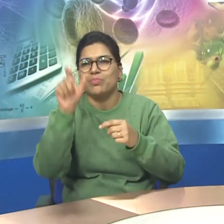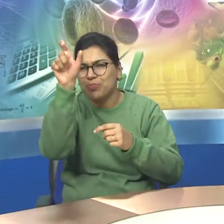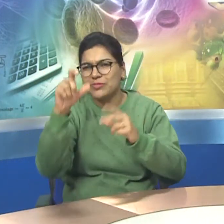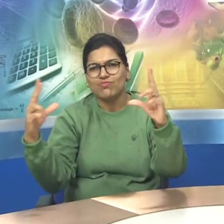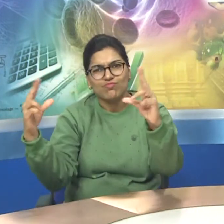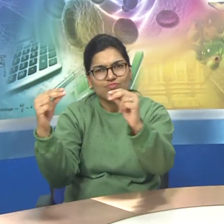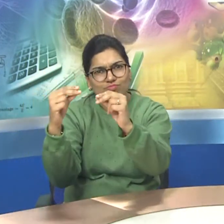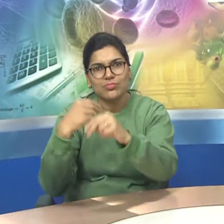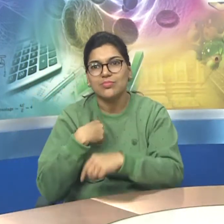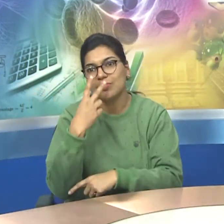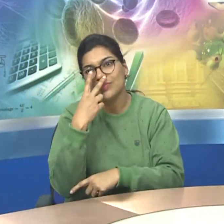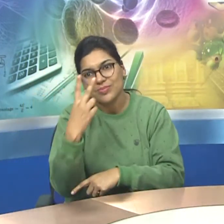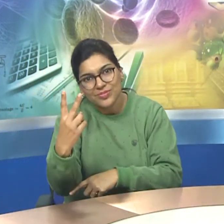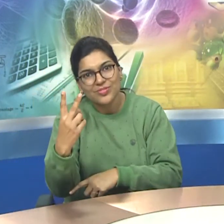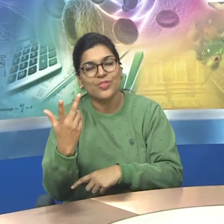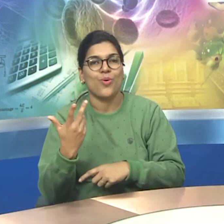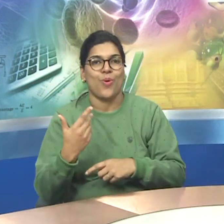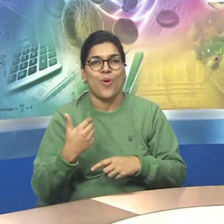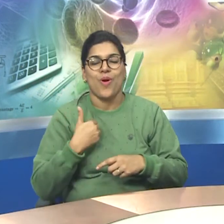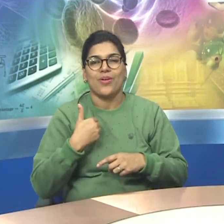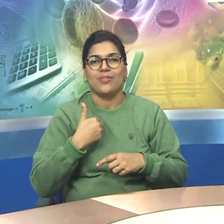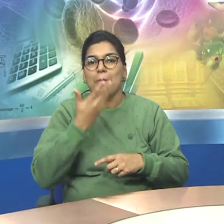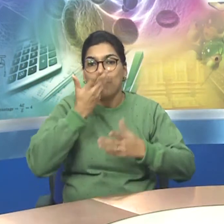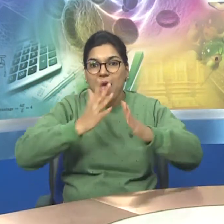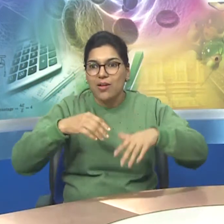Like we all stare